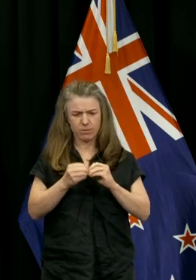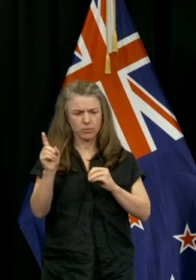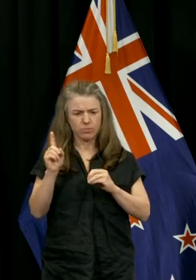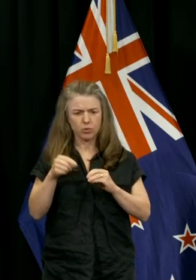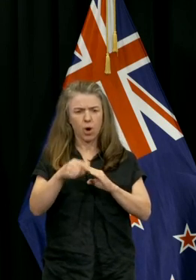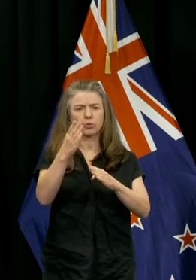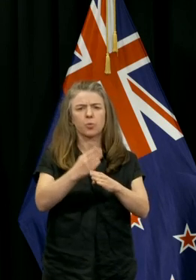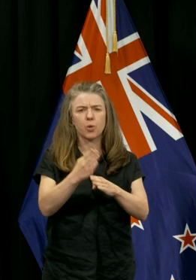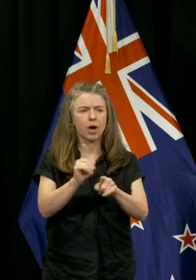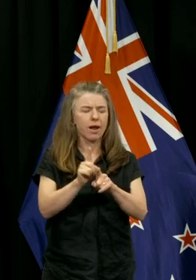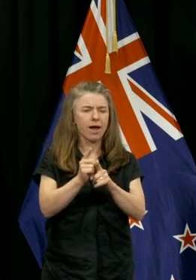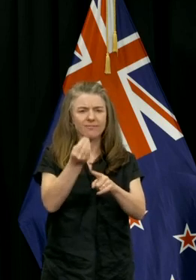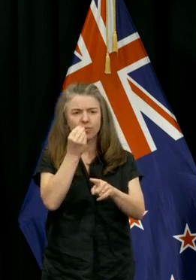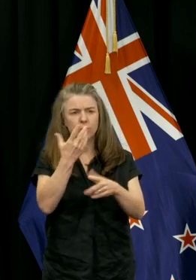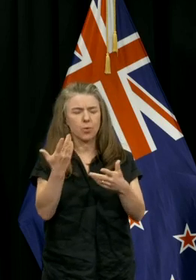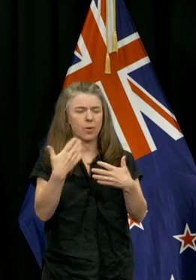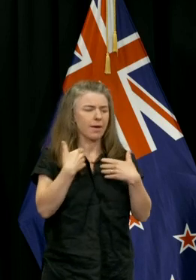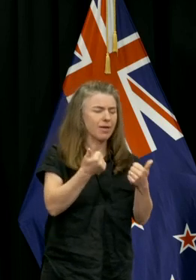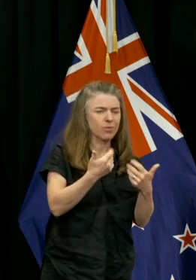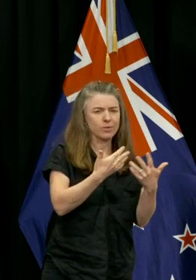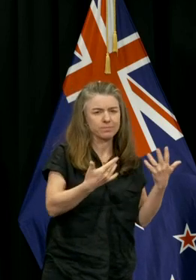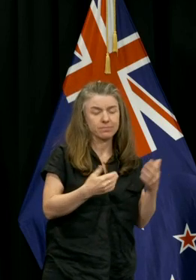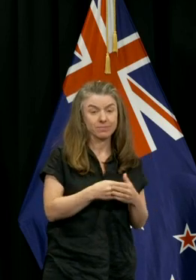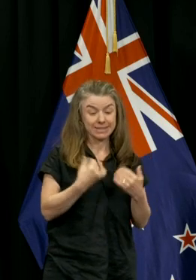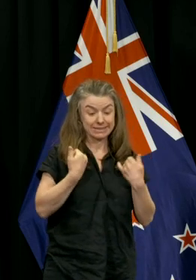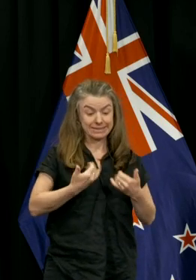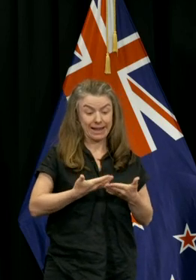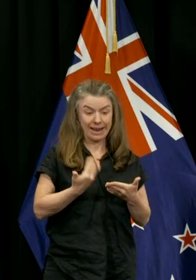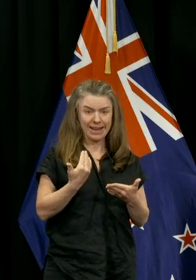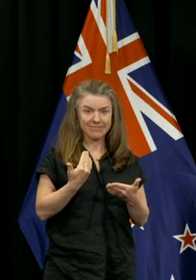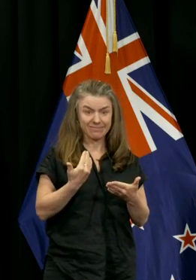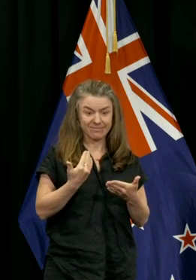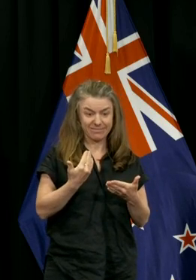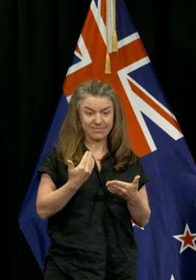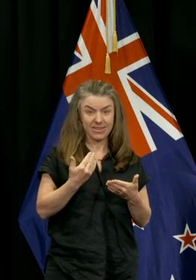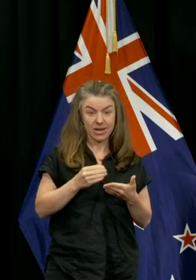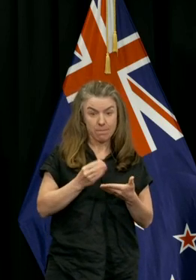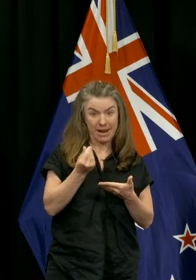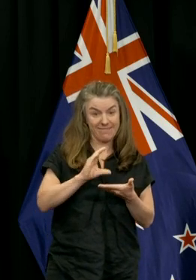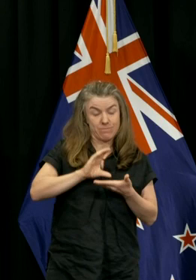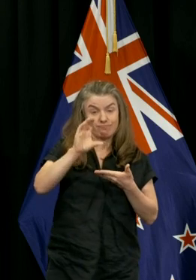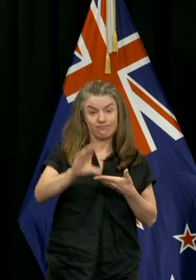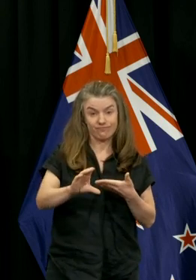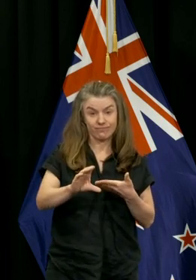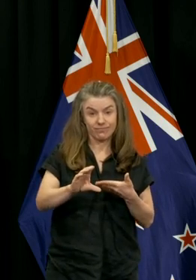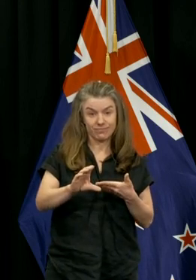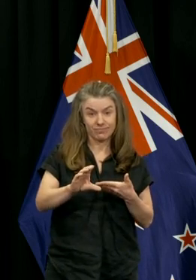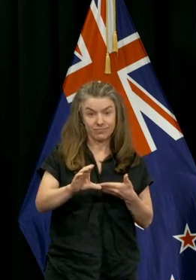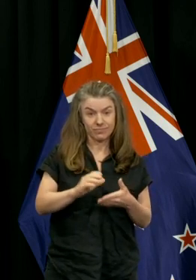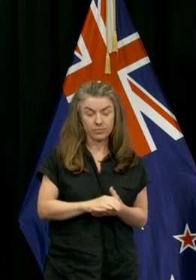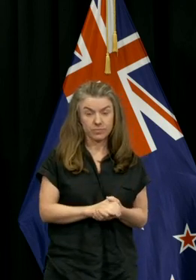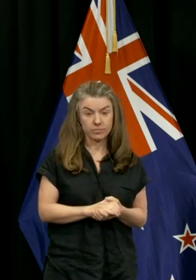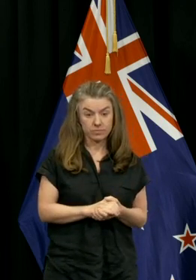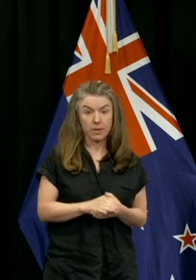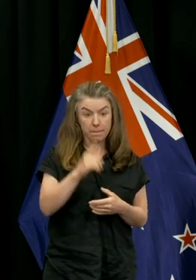always designed so that individuals who are having to self-isolate in particular, and because of public health guidance,